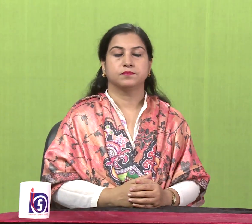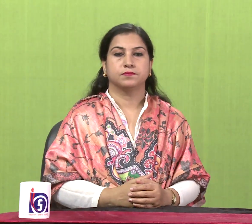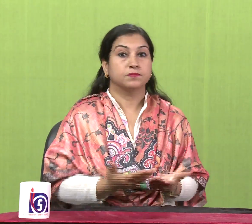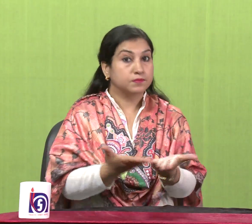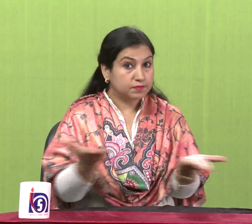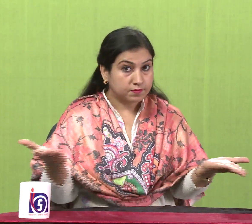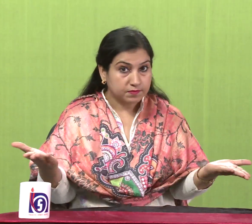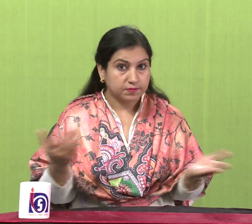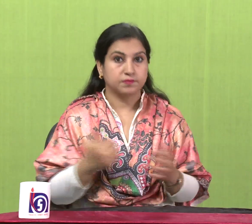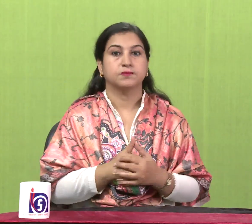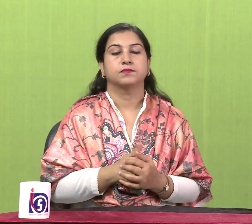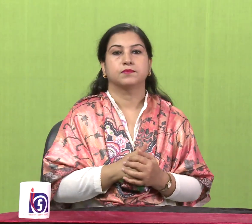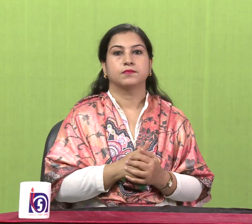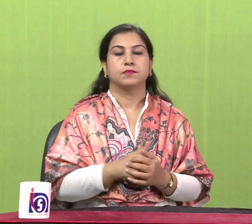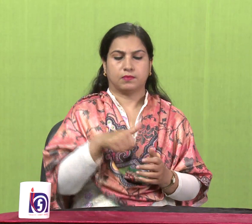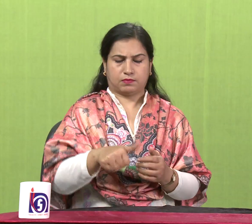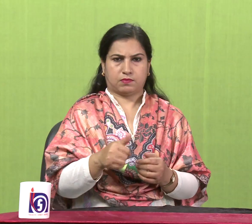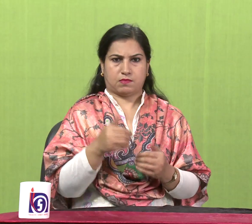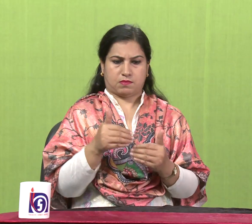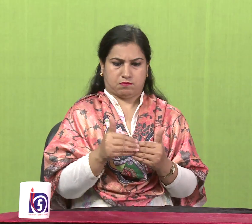Learners, before understanding the meaning of